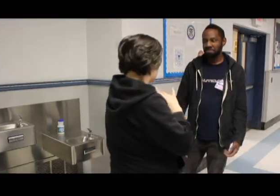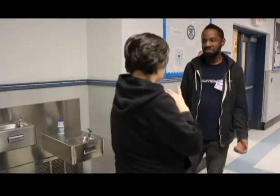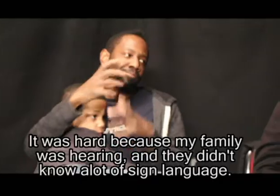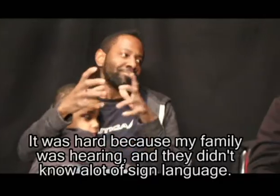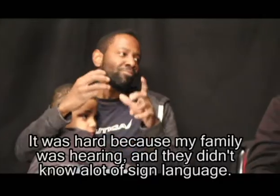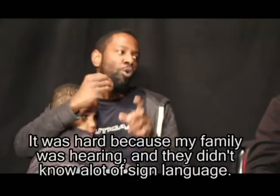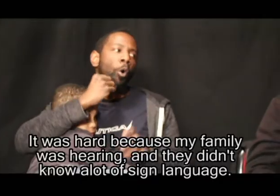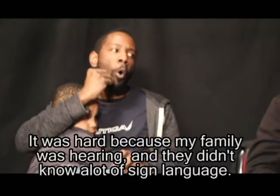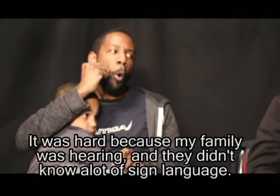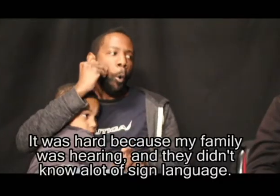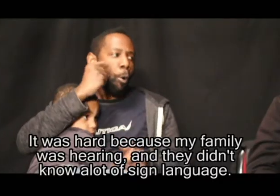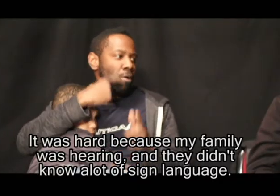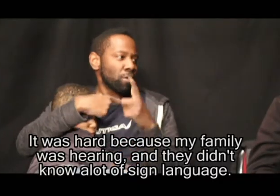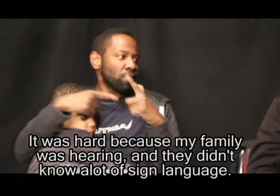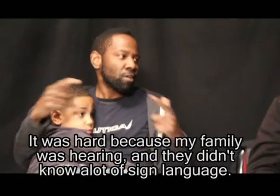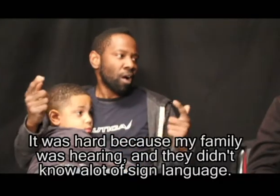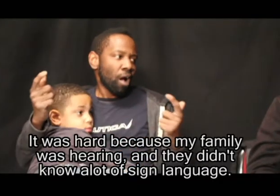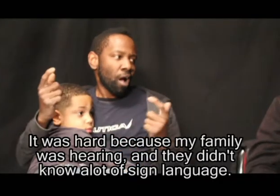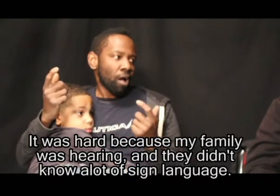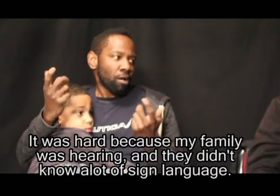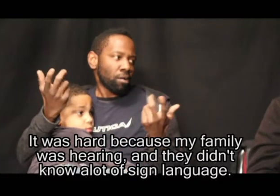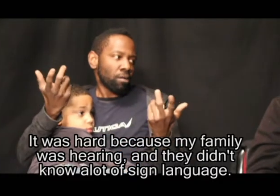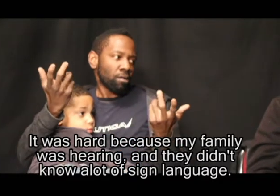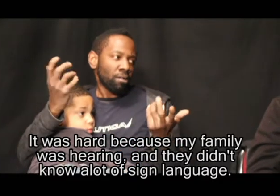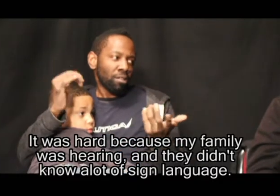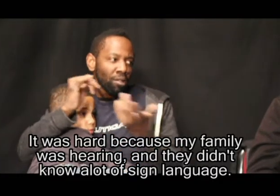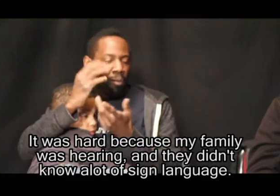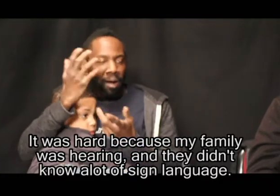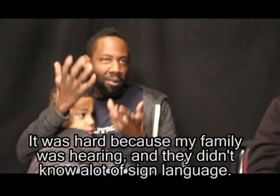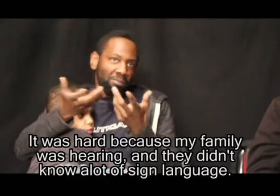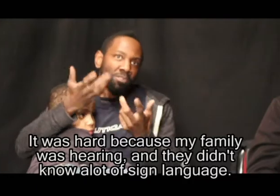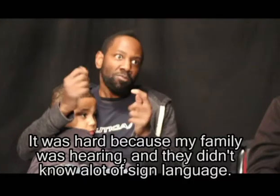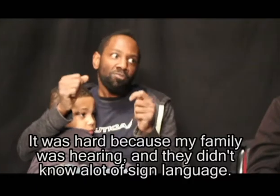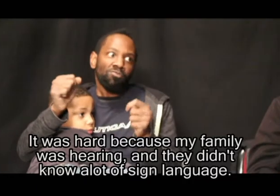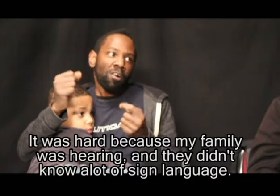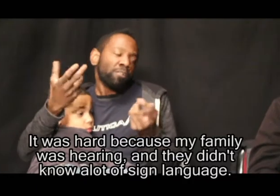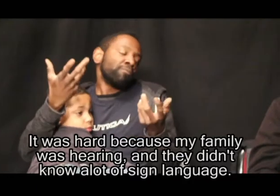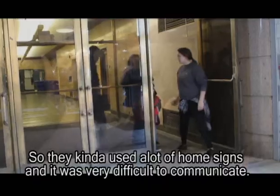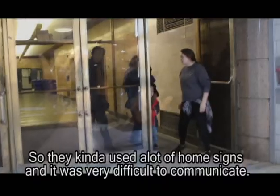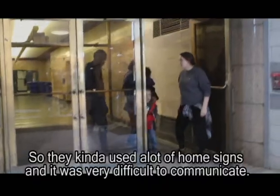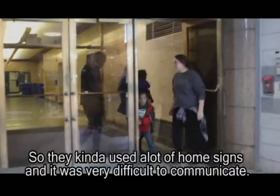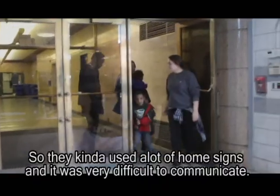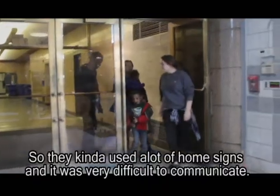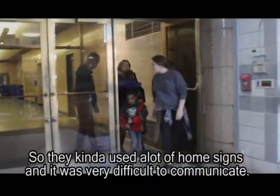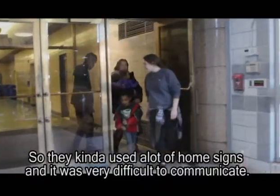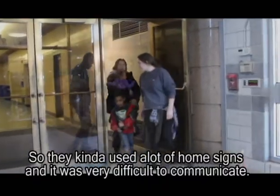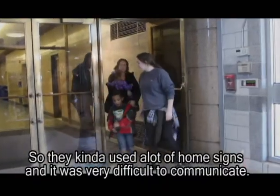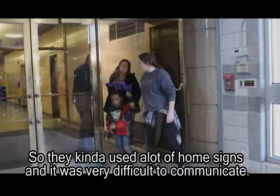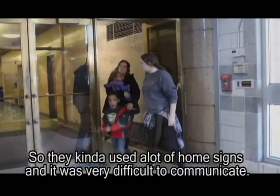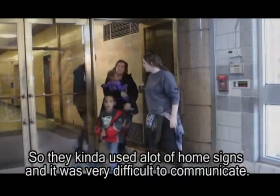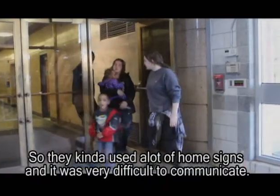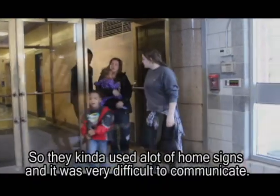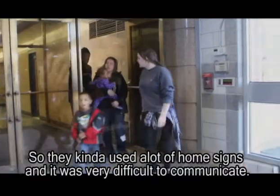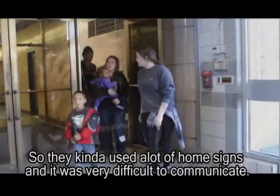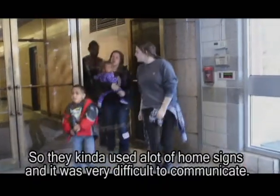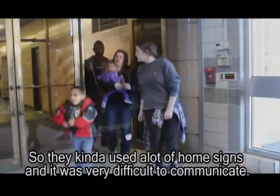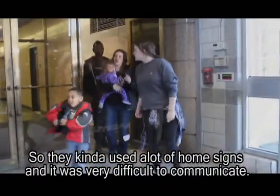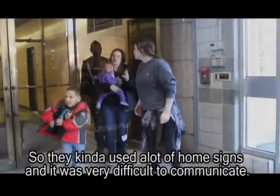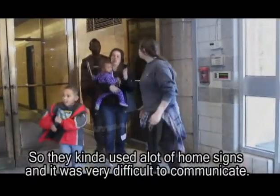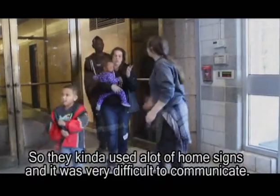Hard because my family was hearing and they didn't know a lot of sign language, so they'd kind of do some home signs and it was very difficult to